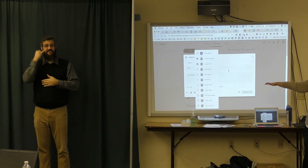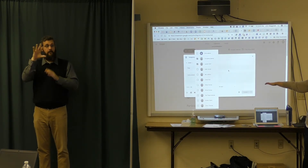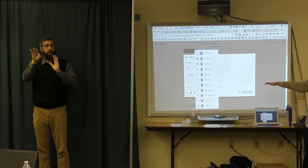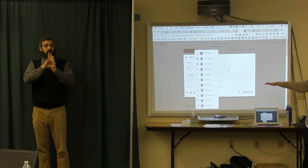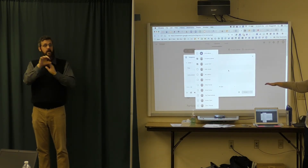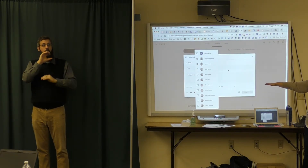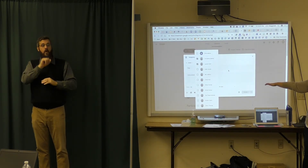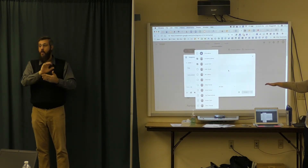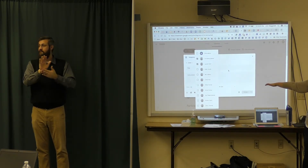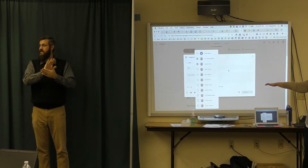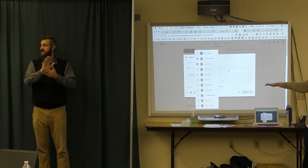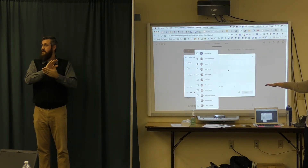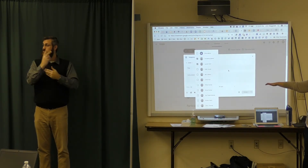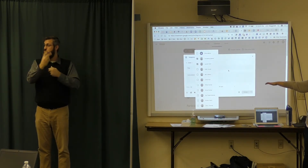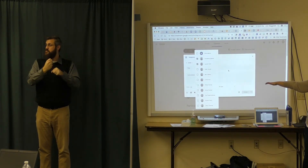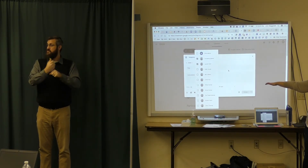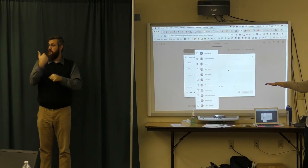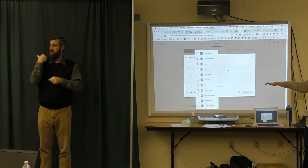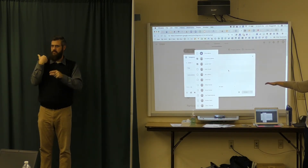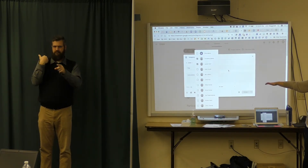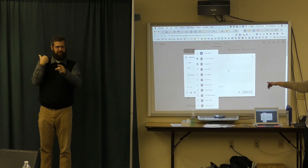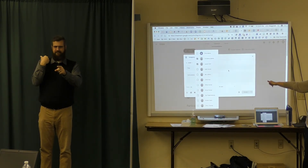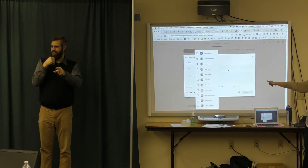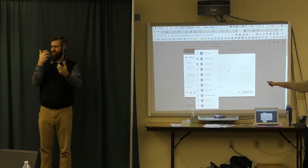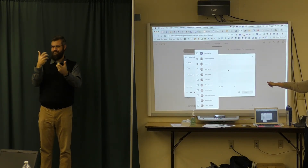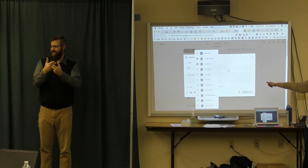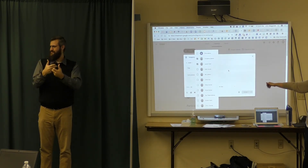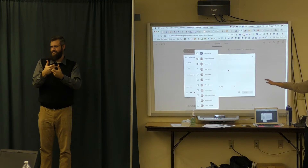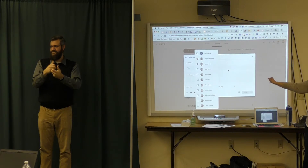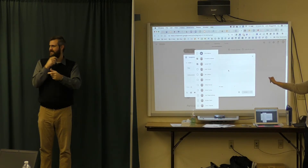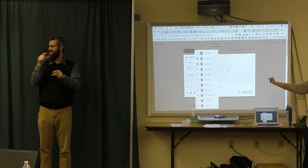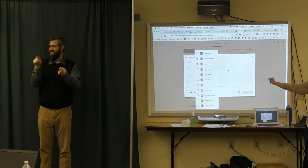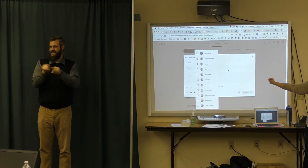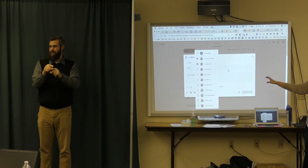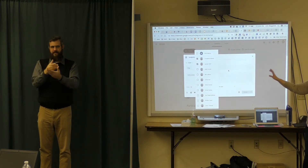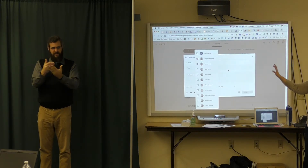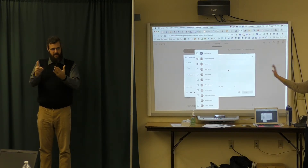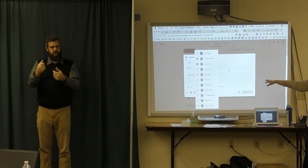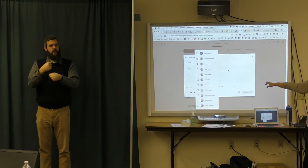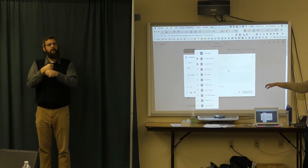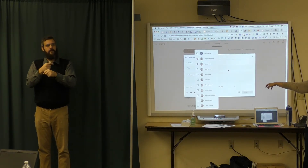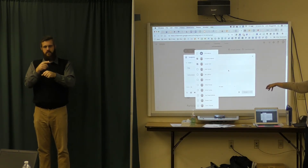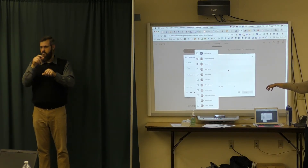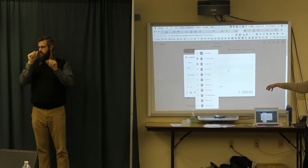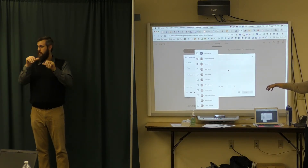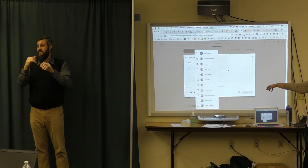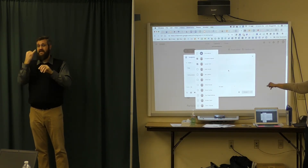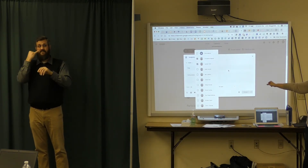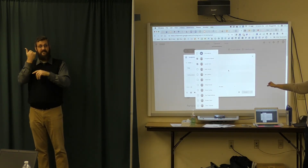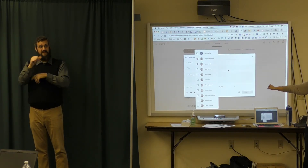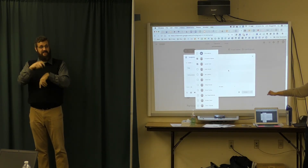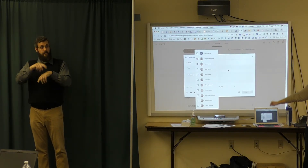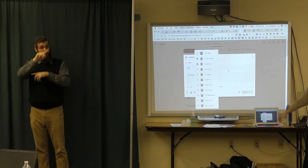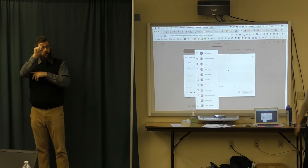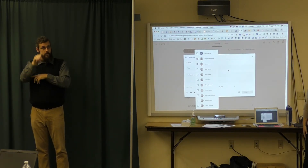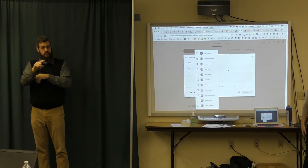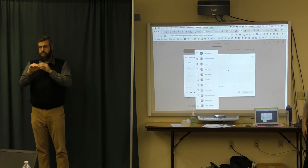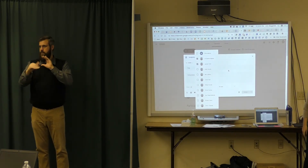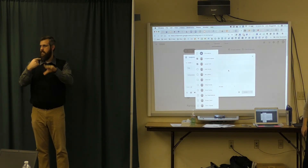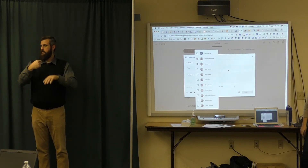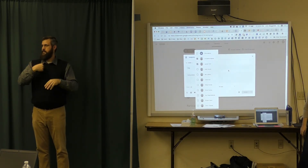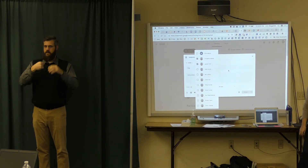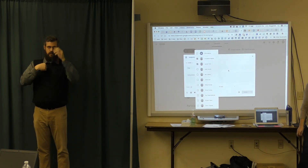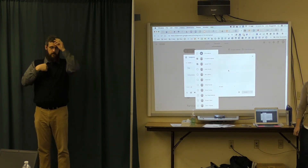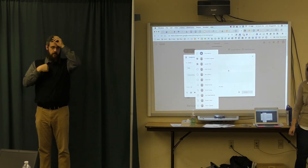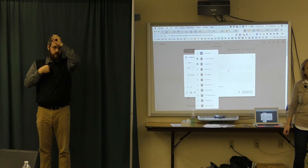last year, 2 years ago, you're going to be like, this does not look like this at all. But somebody's made a YouTube video. But you are welcome to email me if you have questions. Now this might be